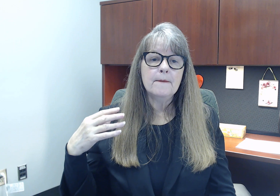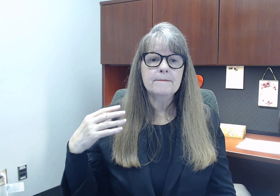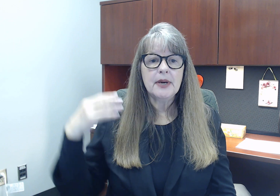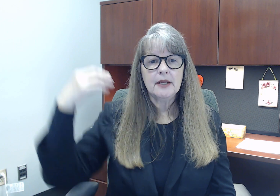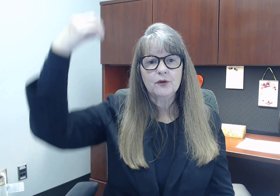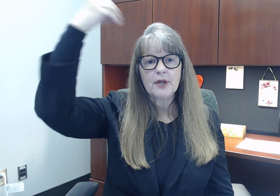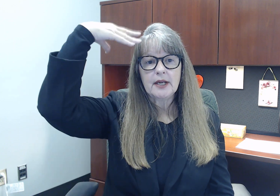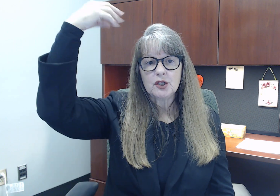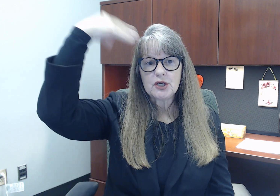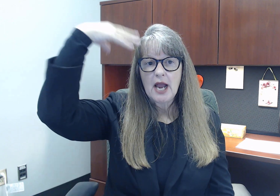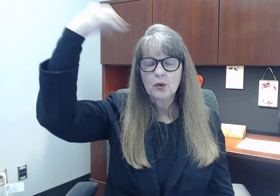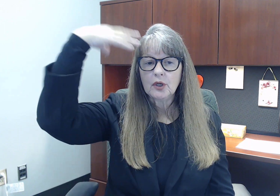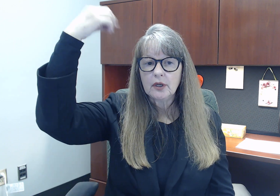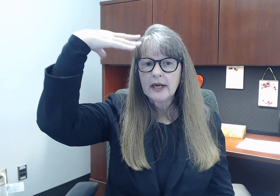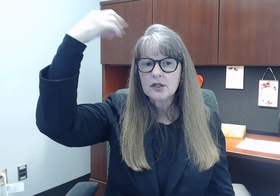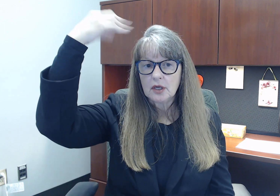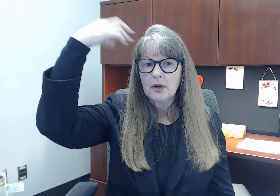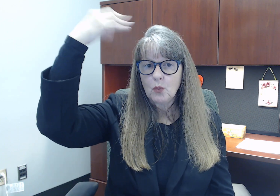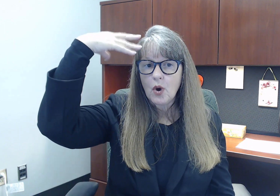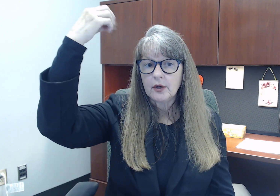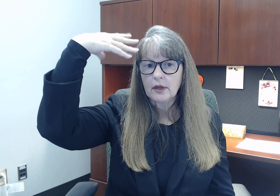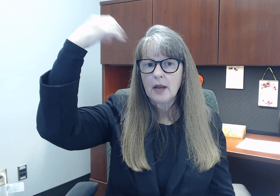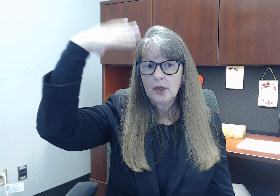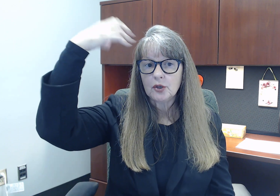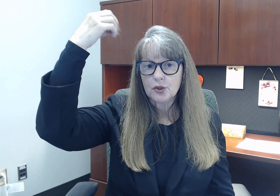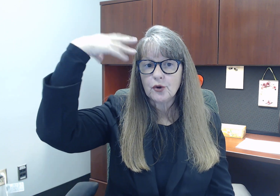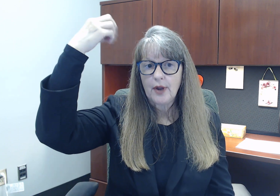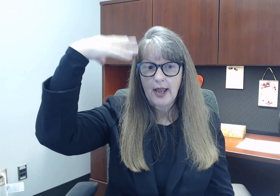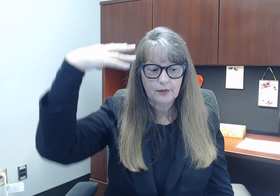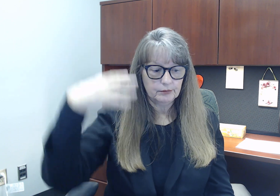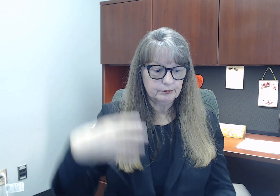But if you're taking a shower, then it's going to be water coming onto your head.